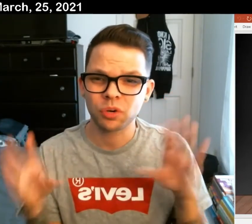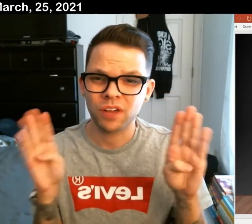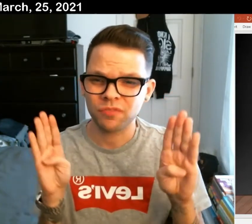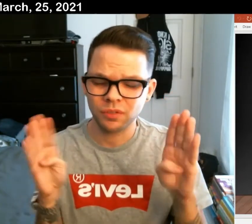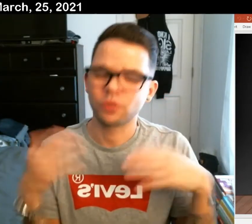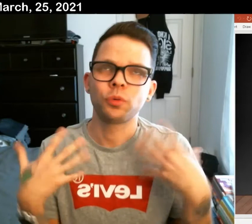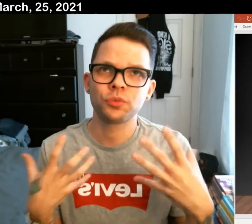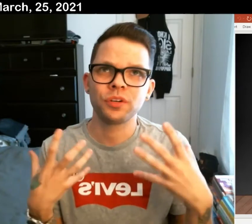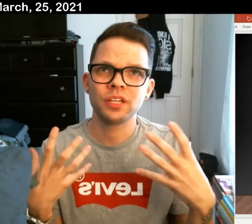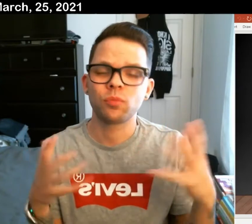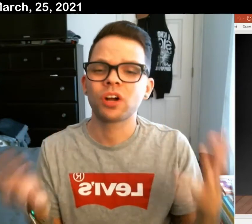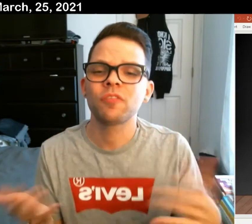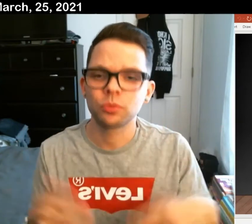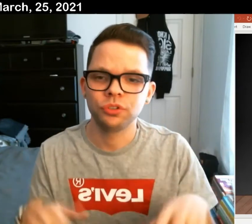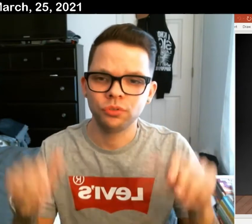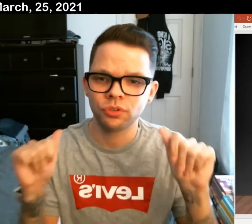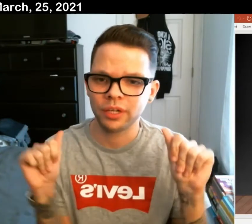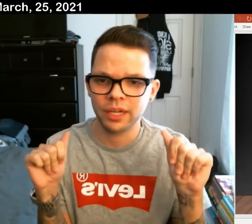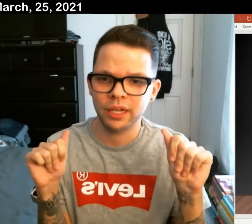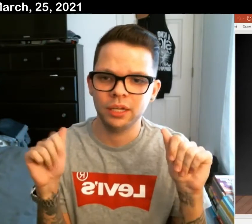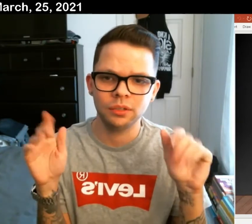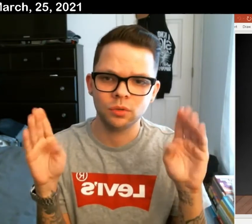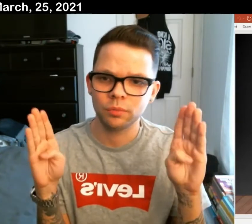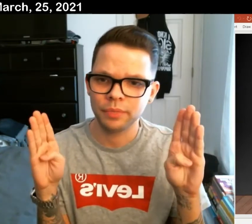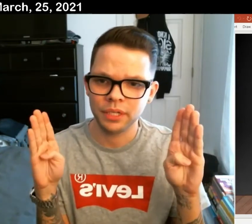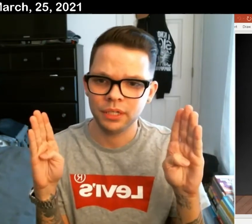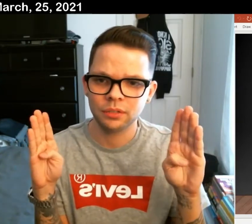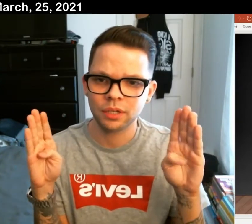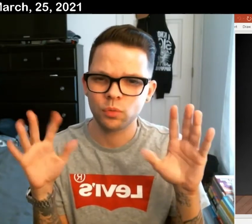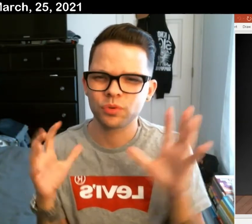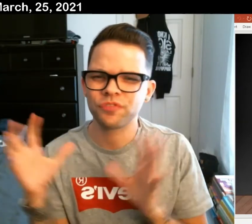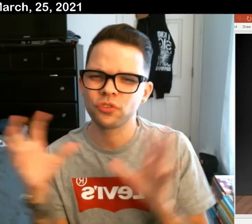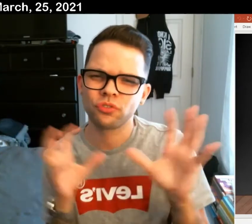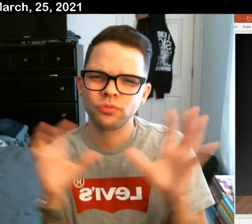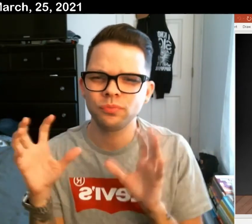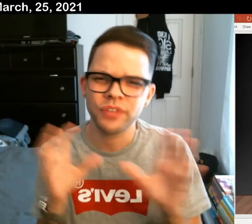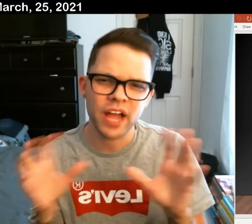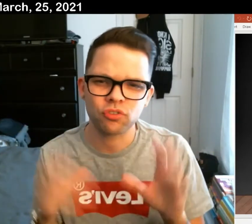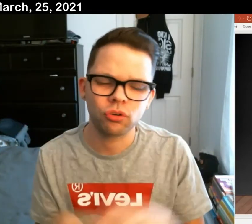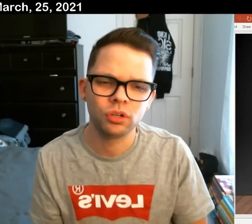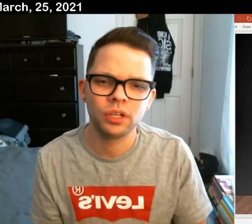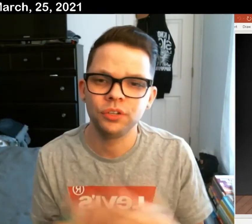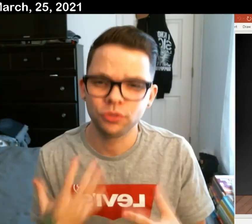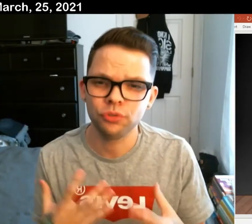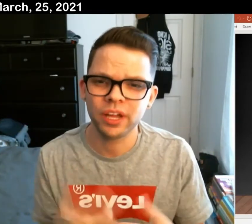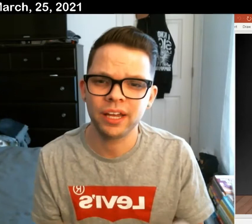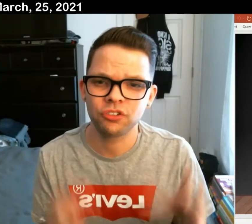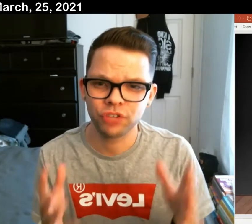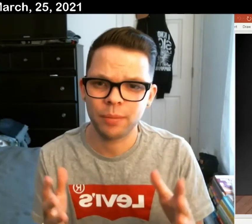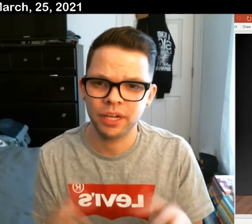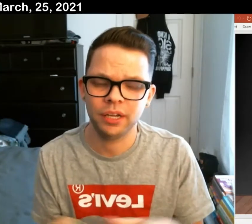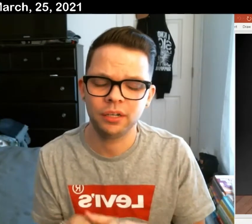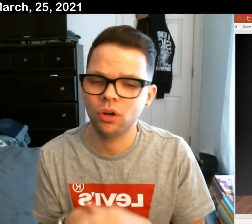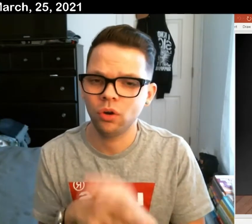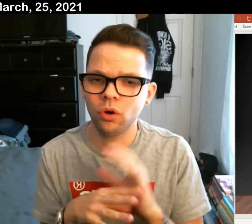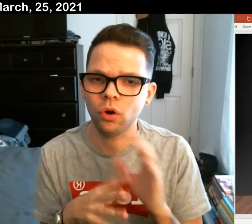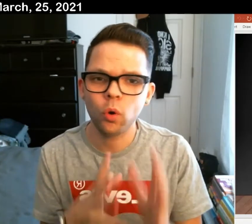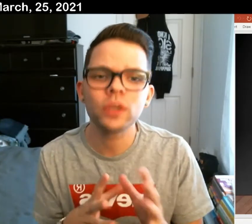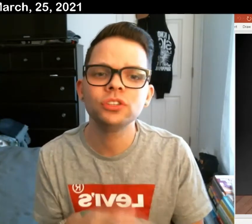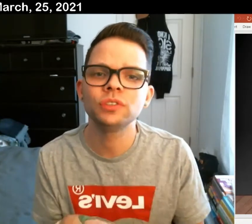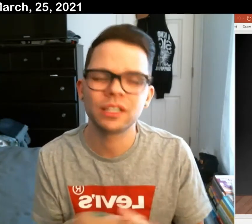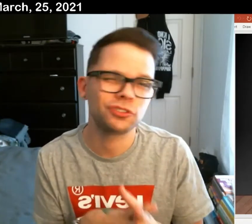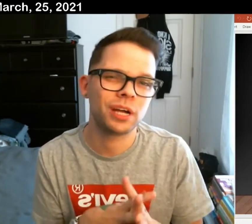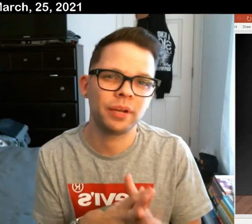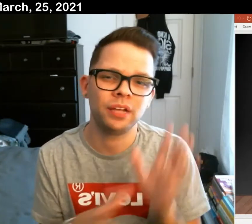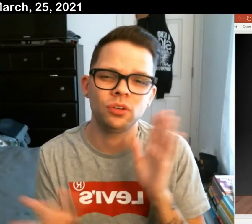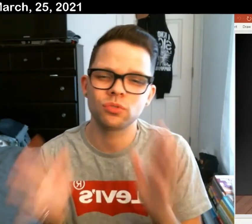makes which one is more comfortable to you. So like A or B, like which one feels natural, and you'll use that hand as your dominant hand. And always